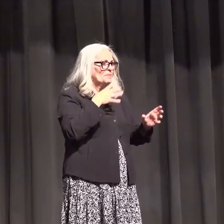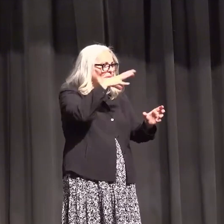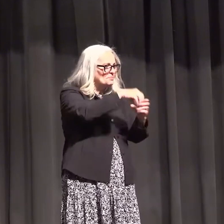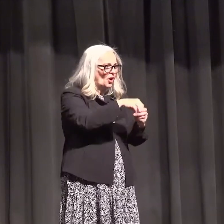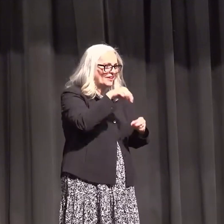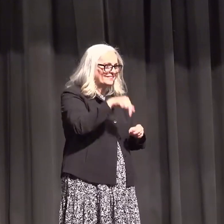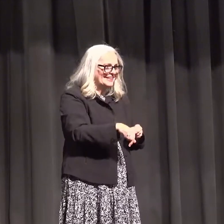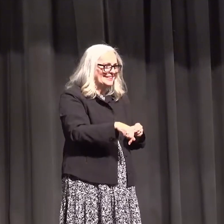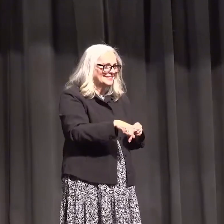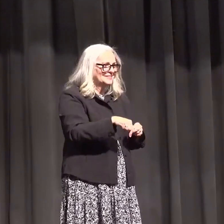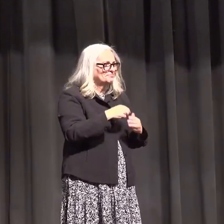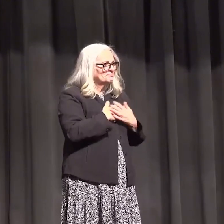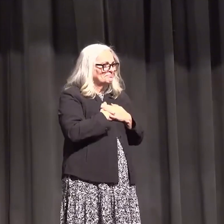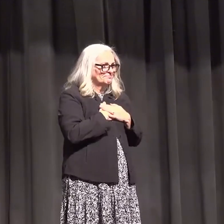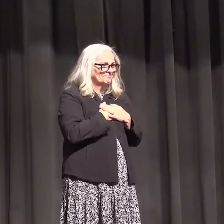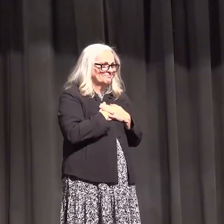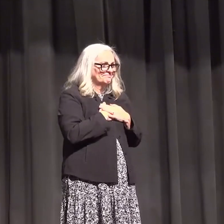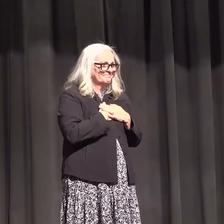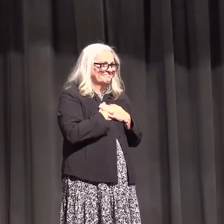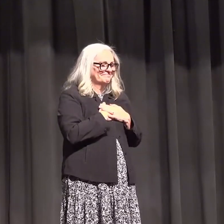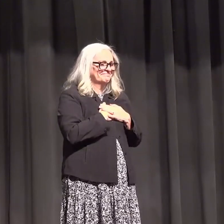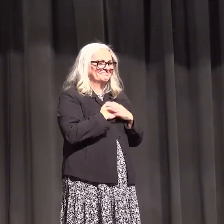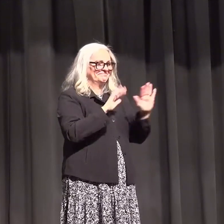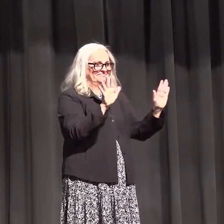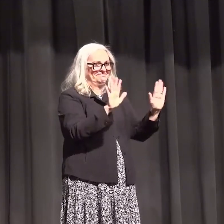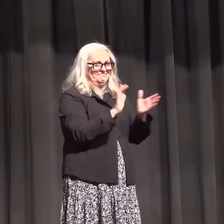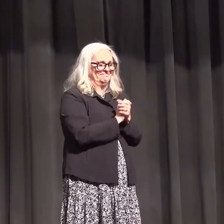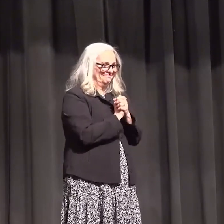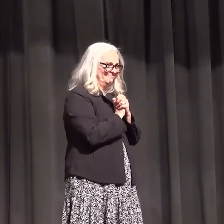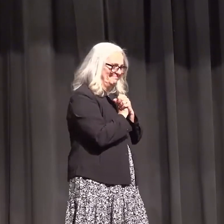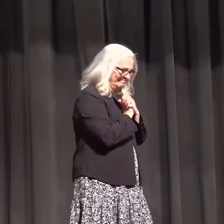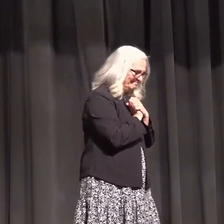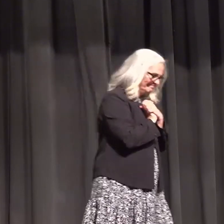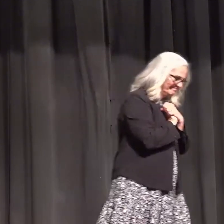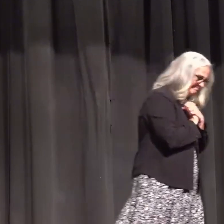tonight. Thank you for letting me be a part of this. And you'll always be in my heart. Thank you.